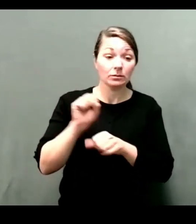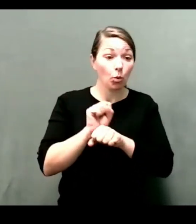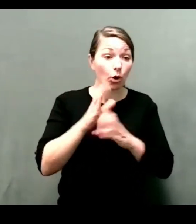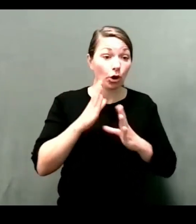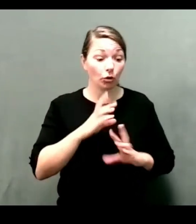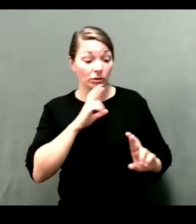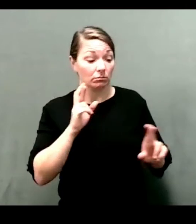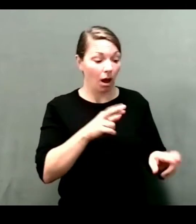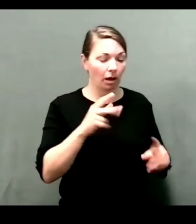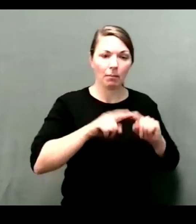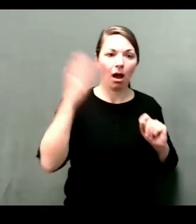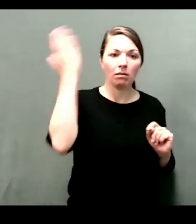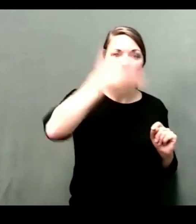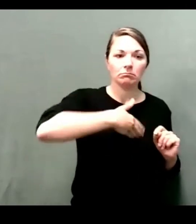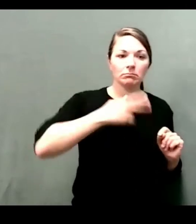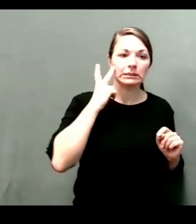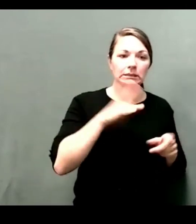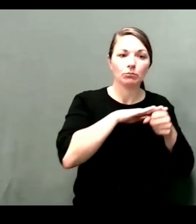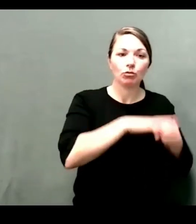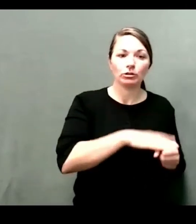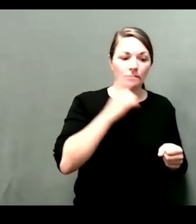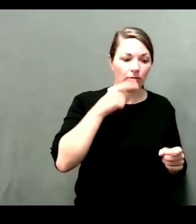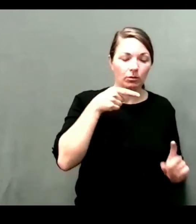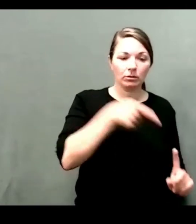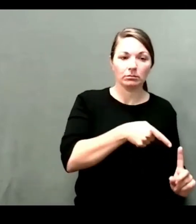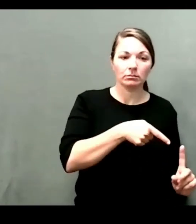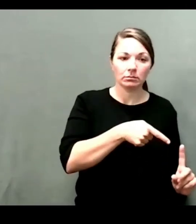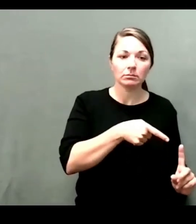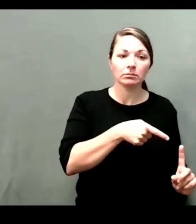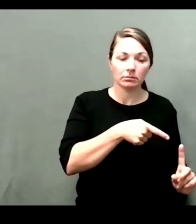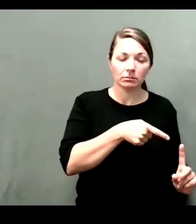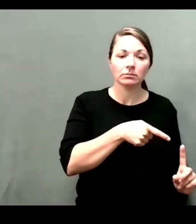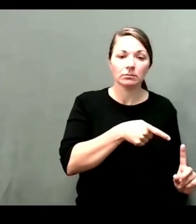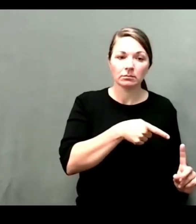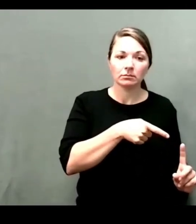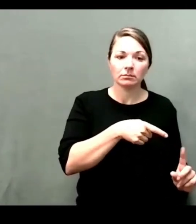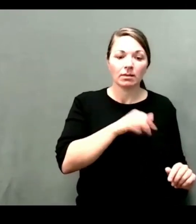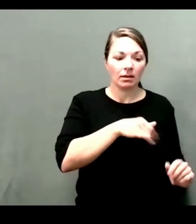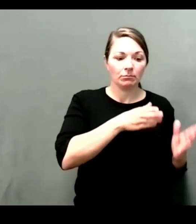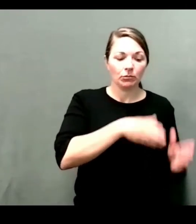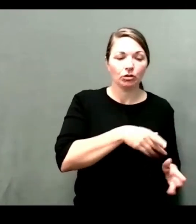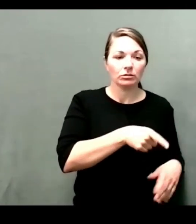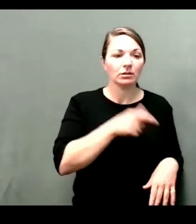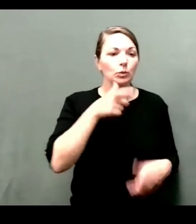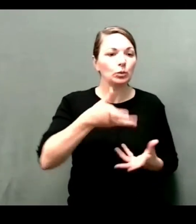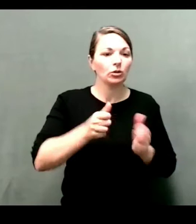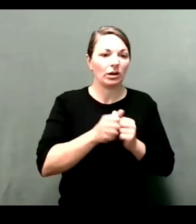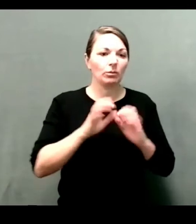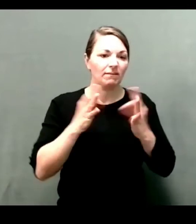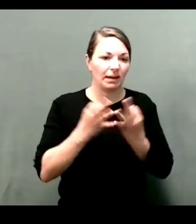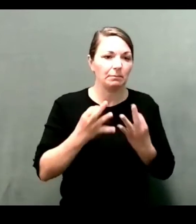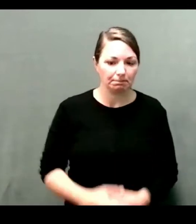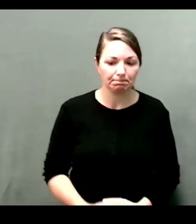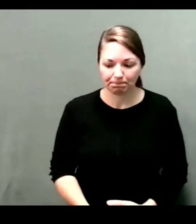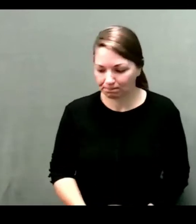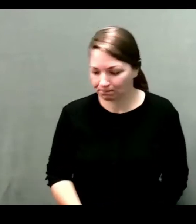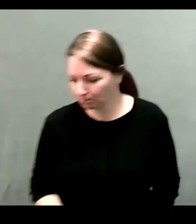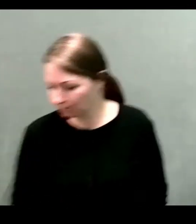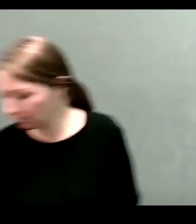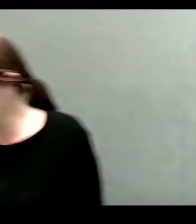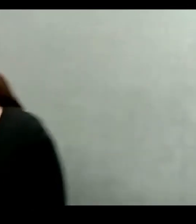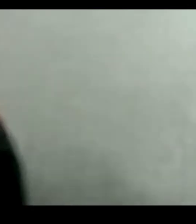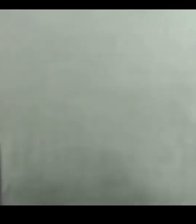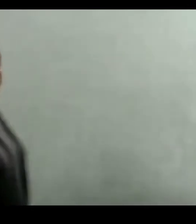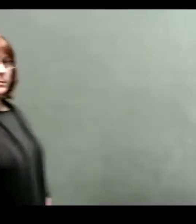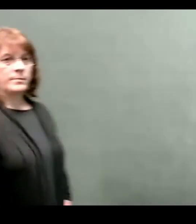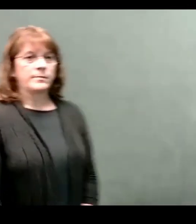law enforcement or, healthcare systems, anyone who was interacting with this family in this scenario. The last